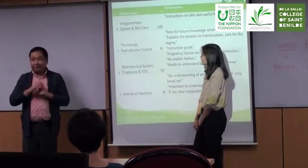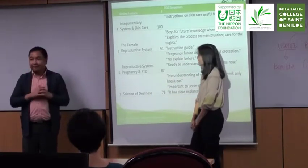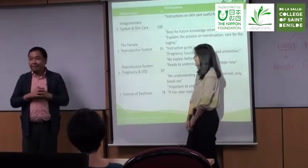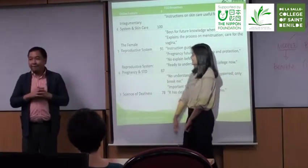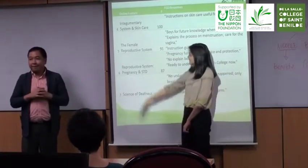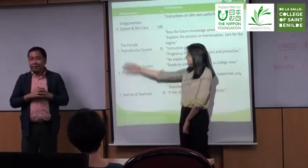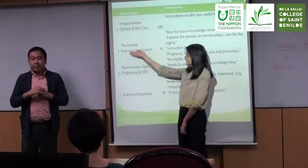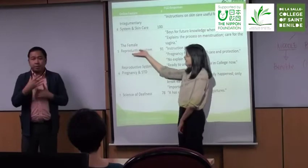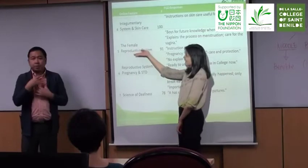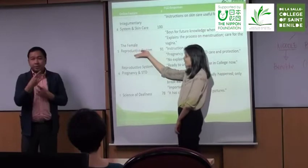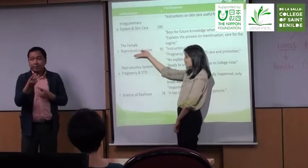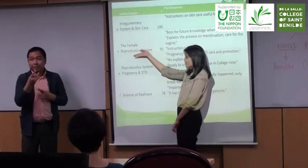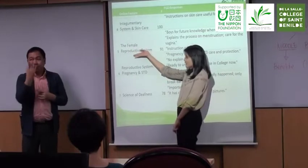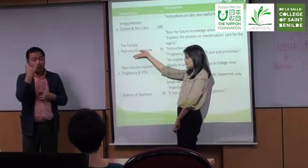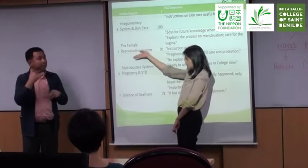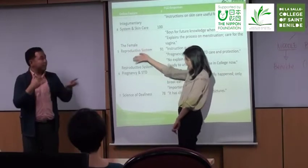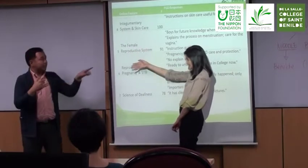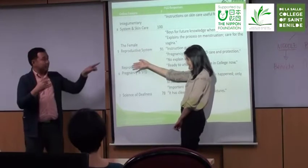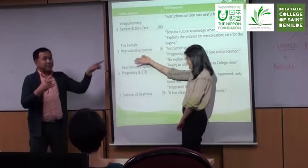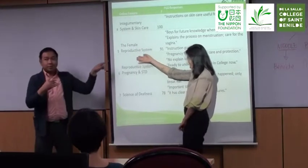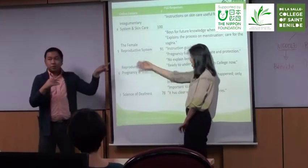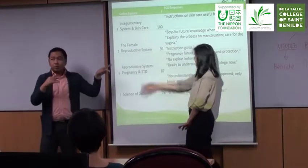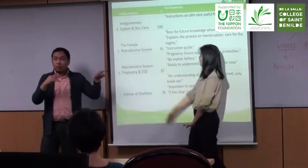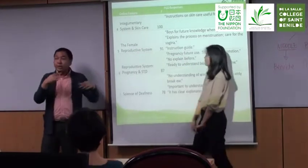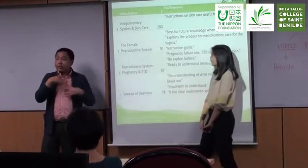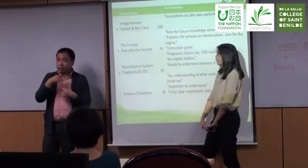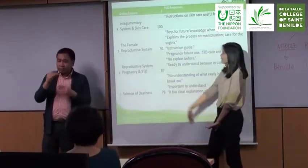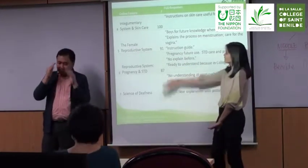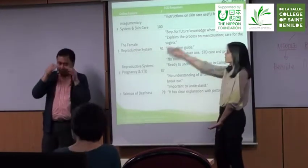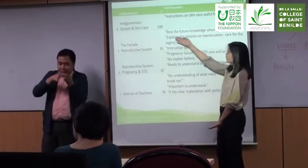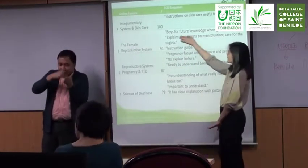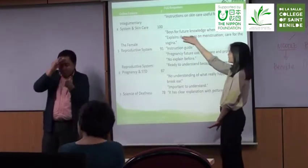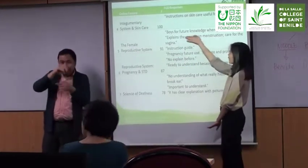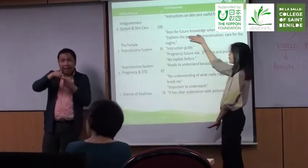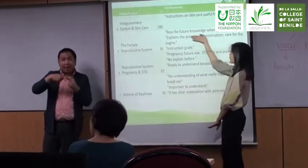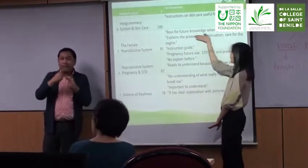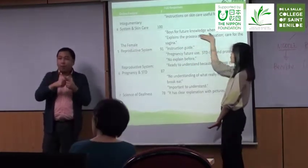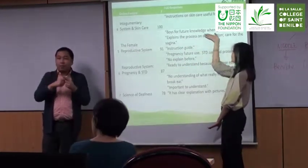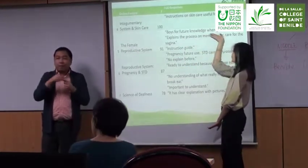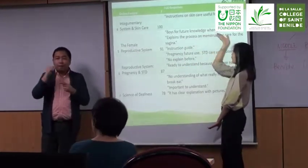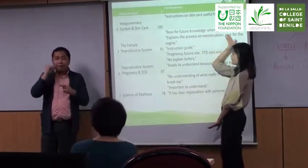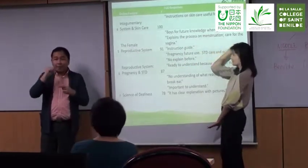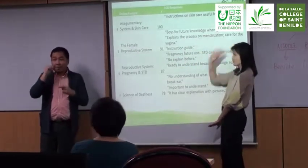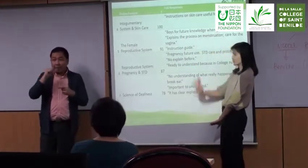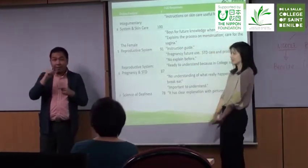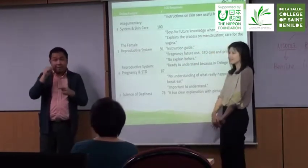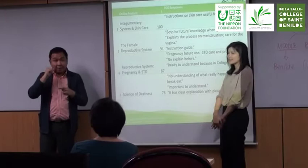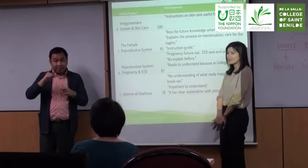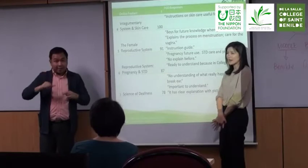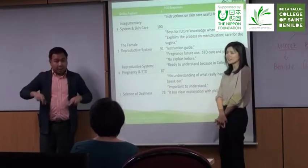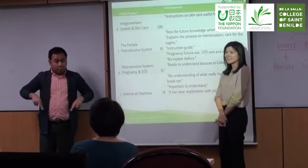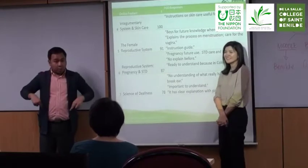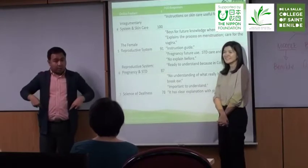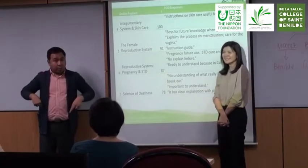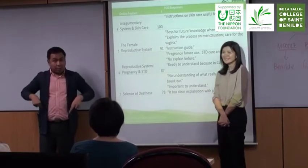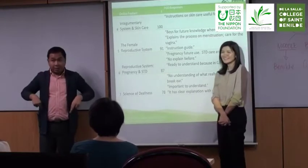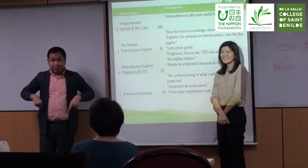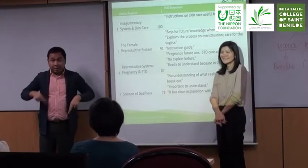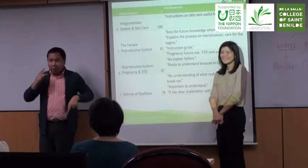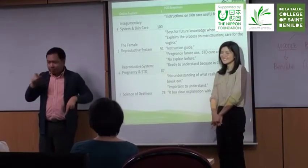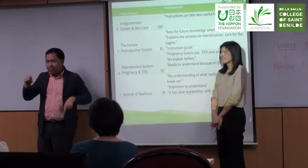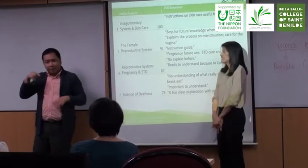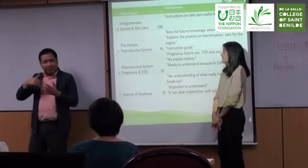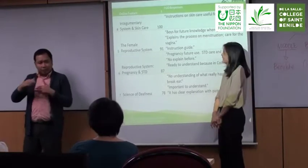This is interesting. They like female reproductive system because the boys down for future knowledge when they get married.